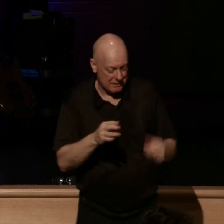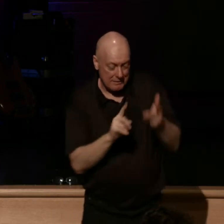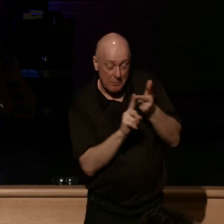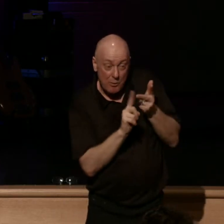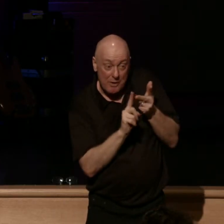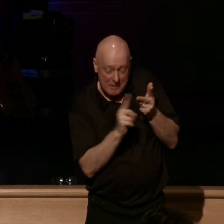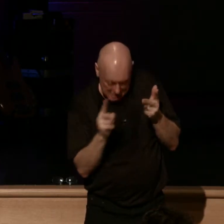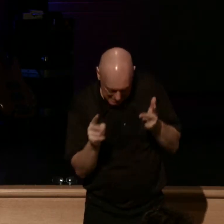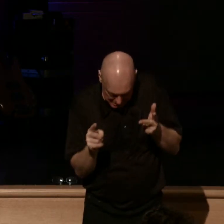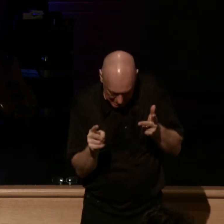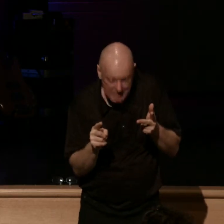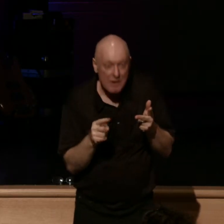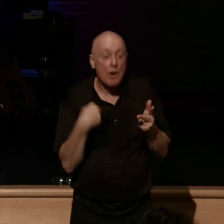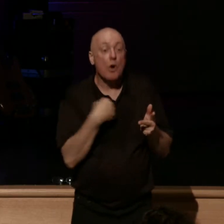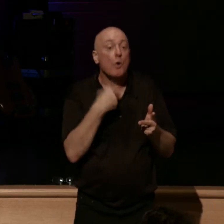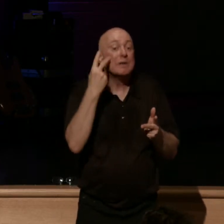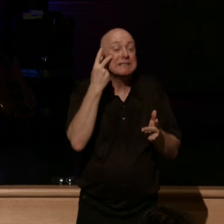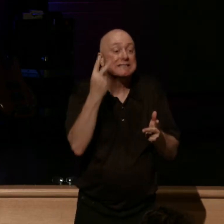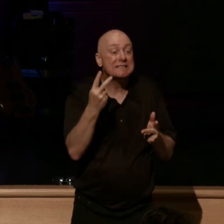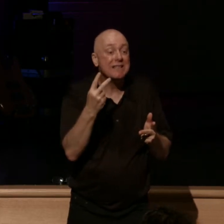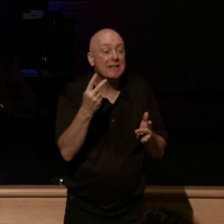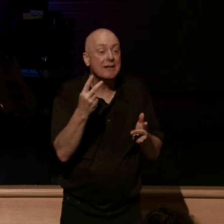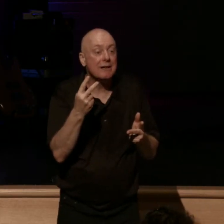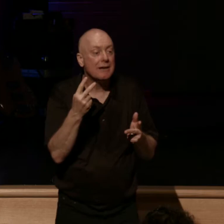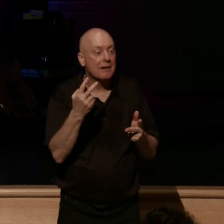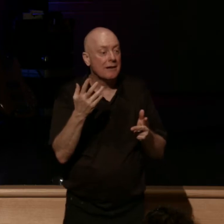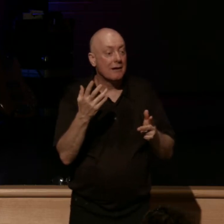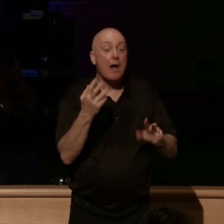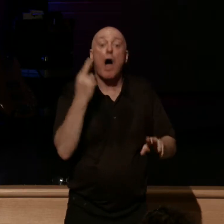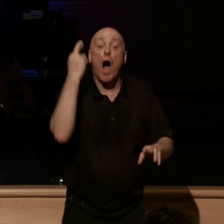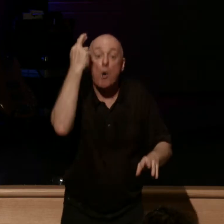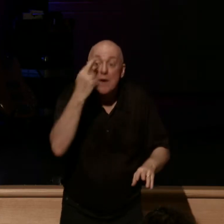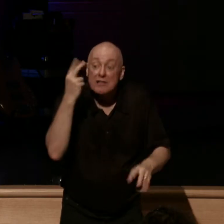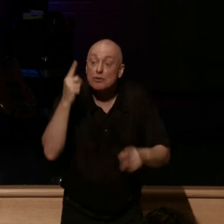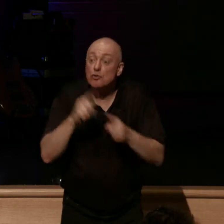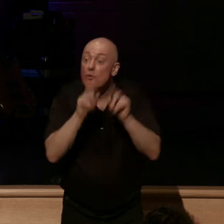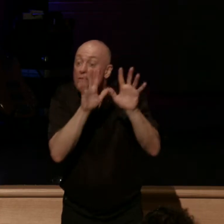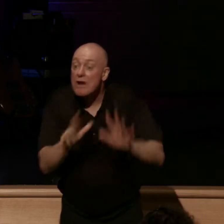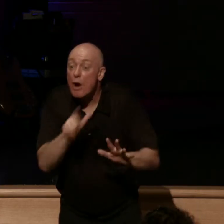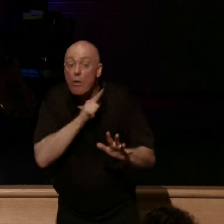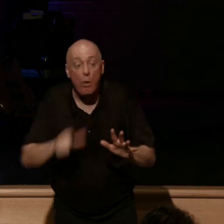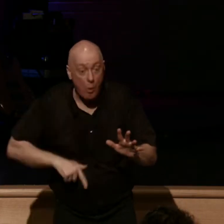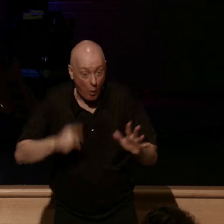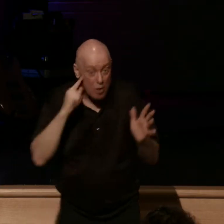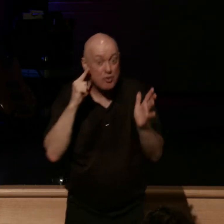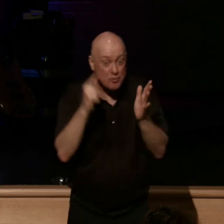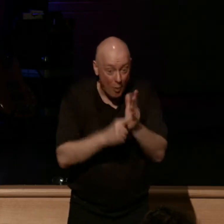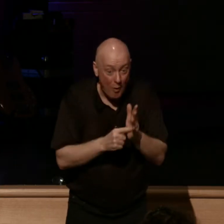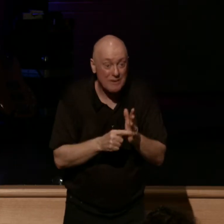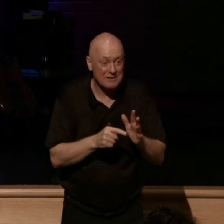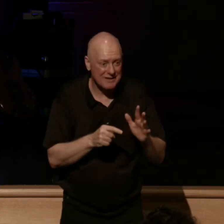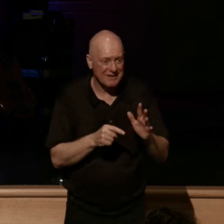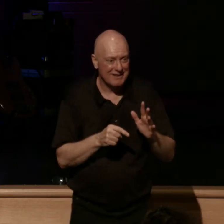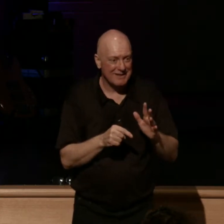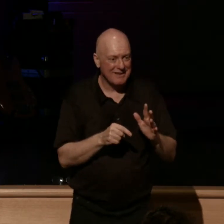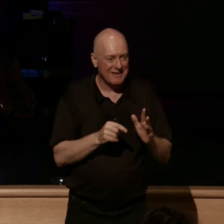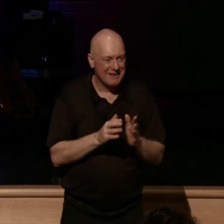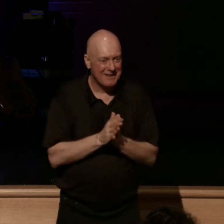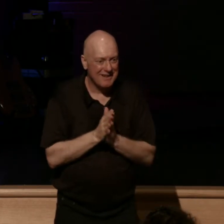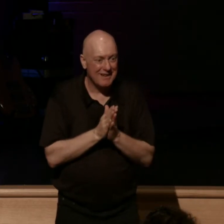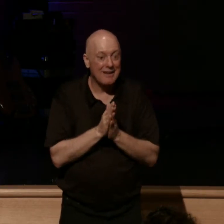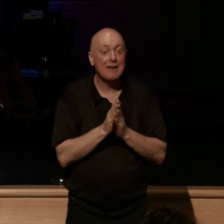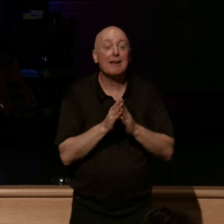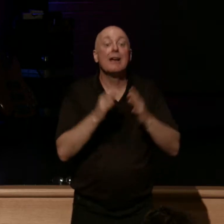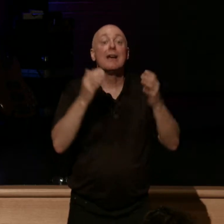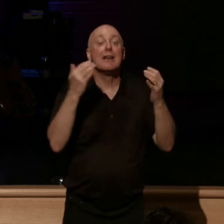three is this. We see this in our text. A reason now to fear the Lord. Okay. If you notice the two C's and if you notice the two R's,